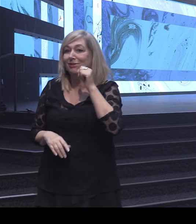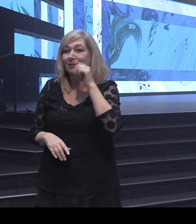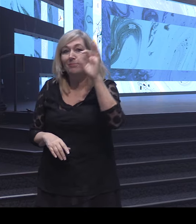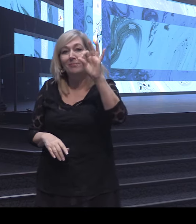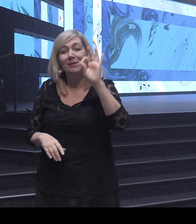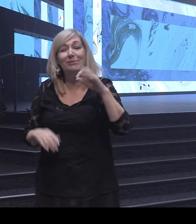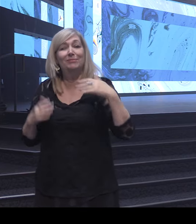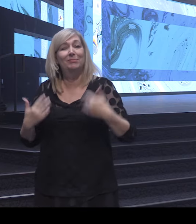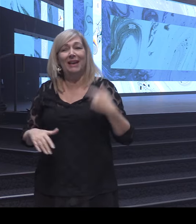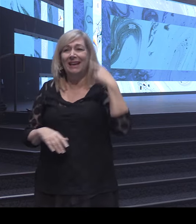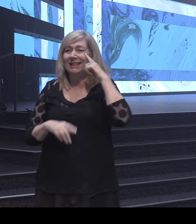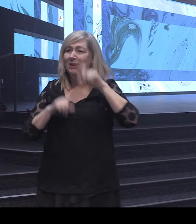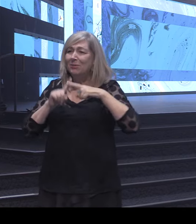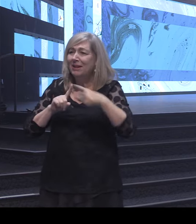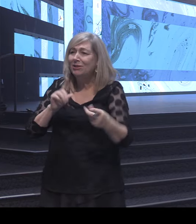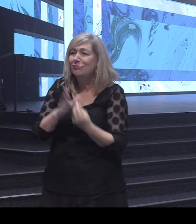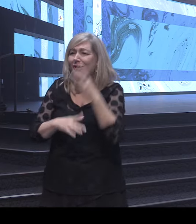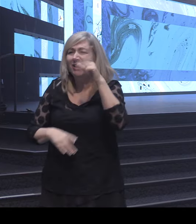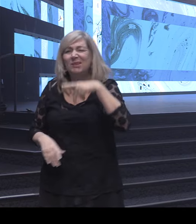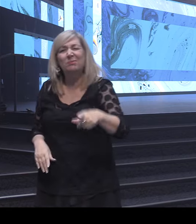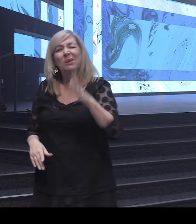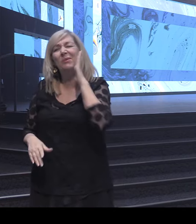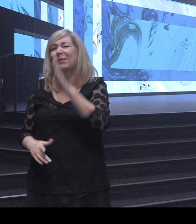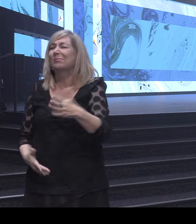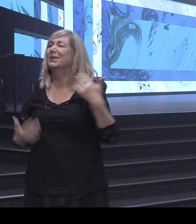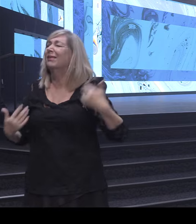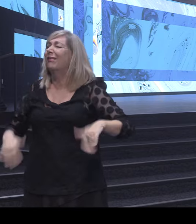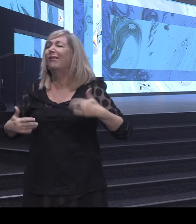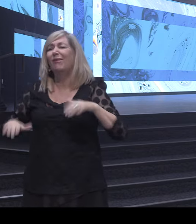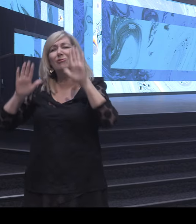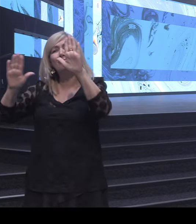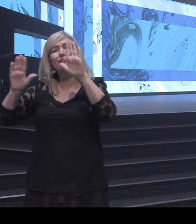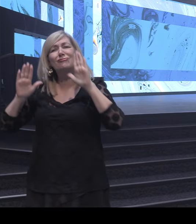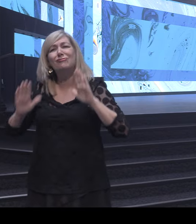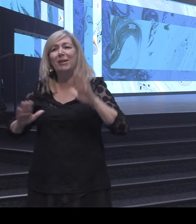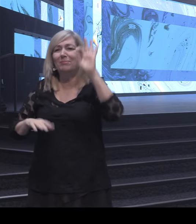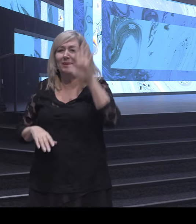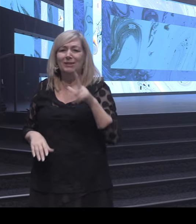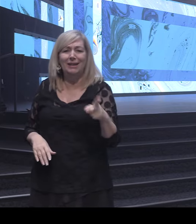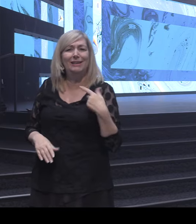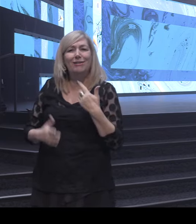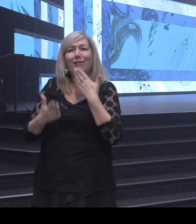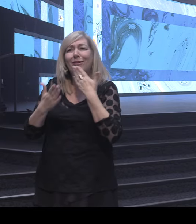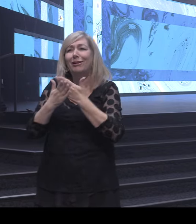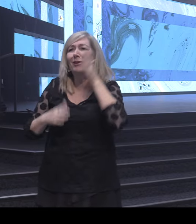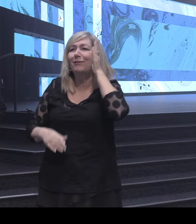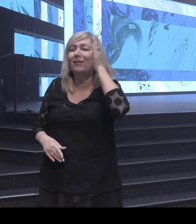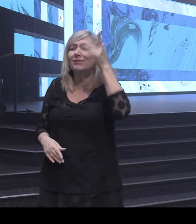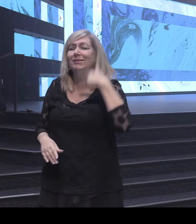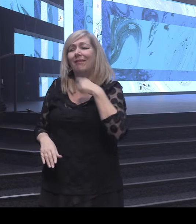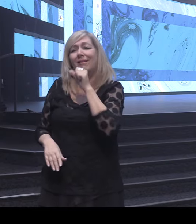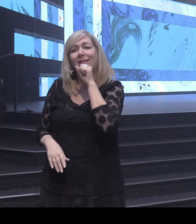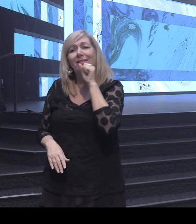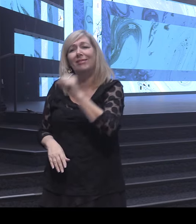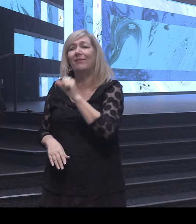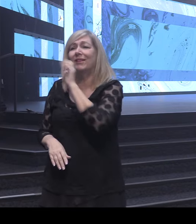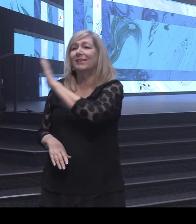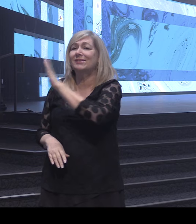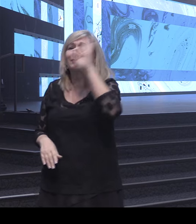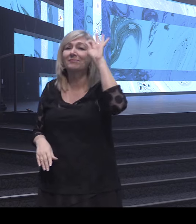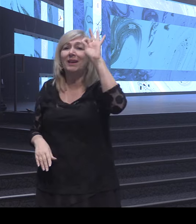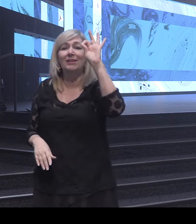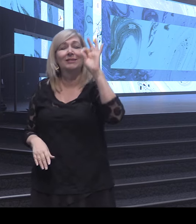I think when Sammy grows up, he's going to be a great preacher, personally. I think he's got a good future ahead of him. So I thought it was a word from God.